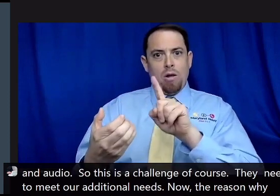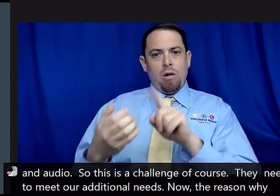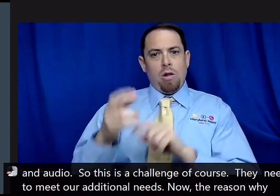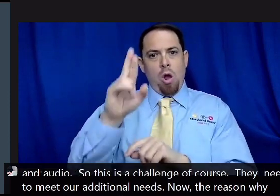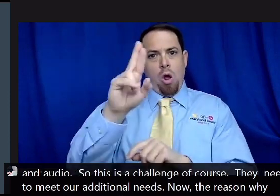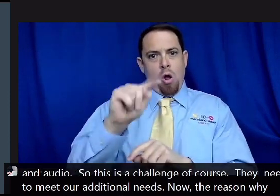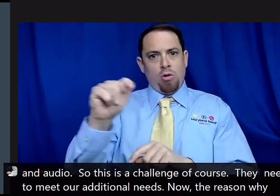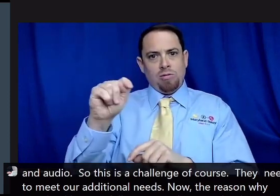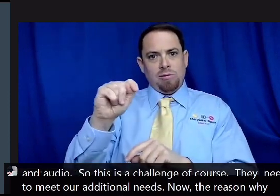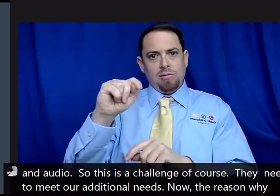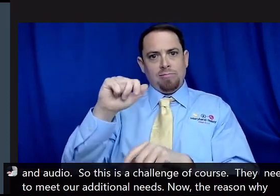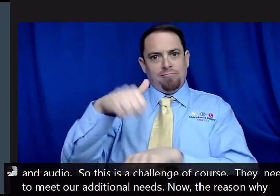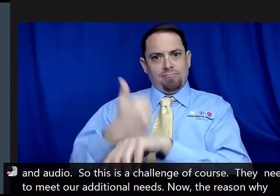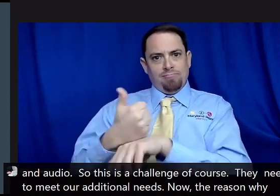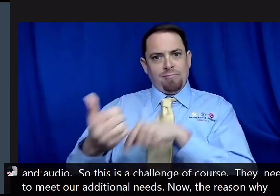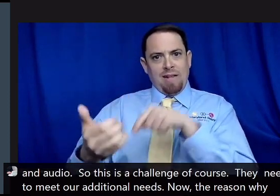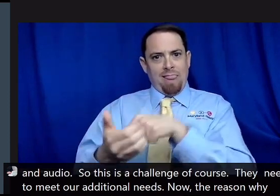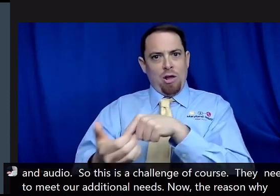on a mobile,